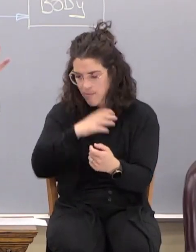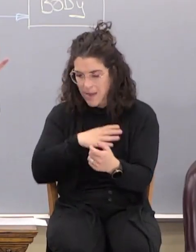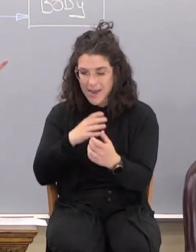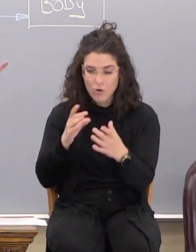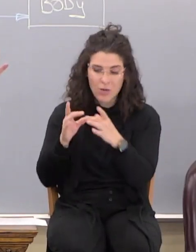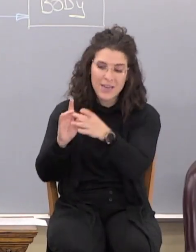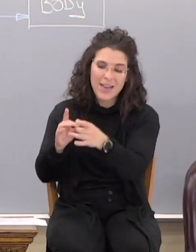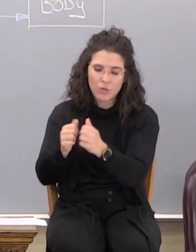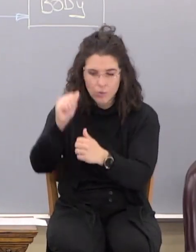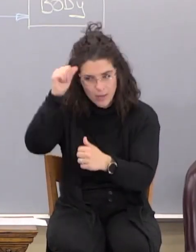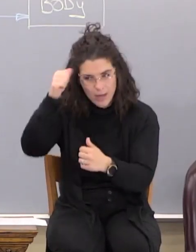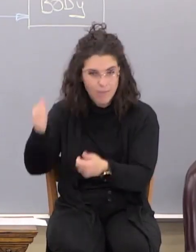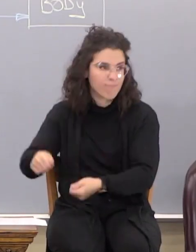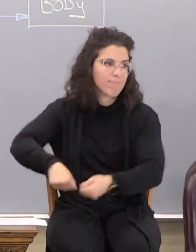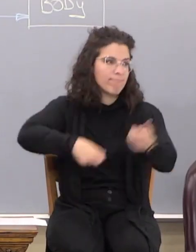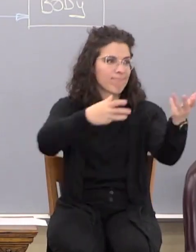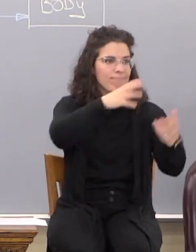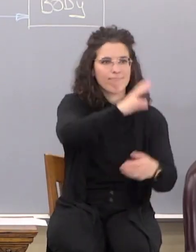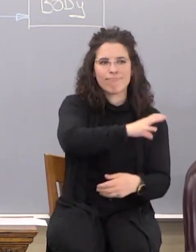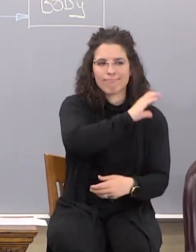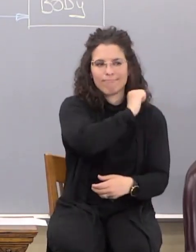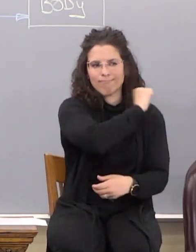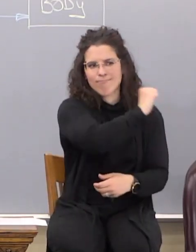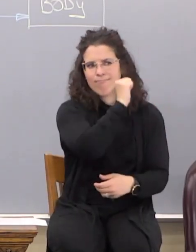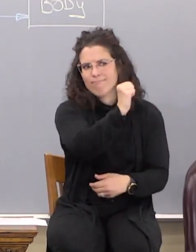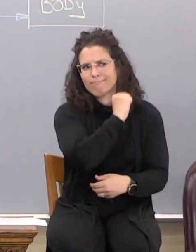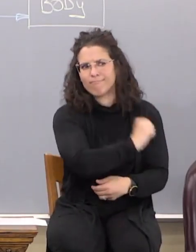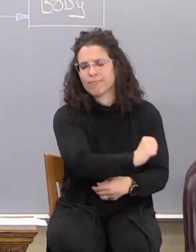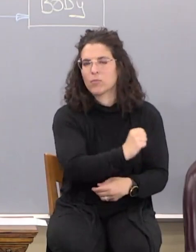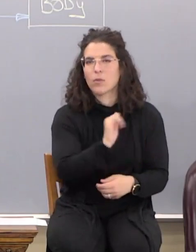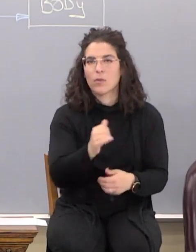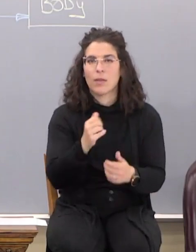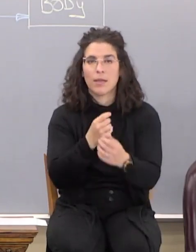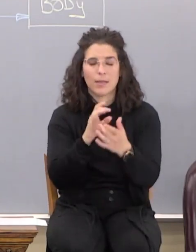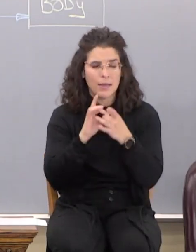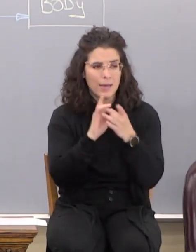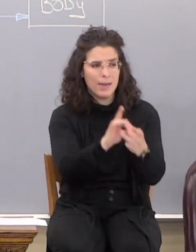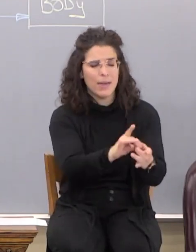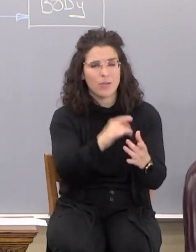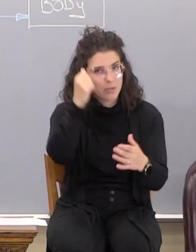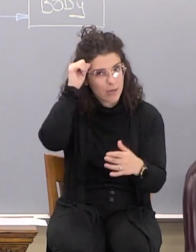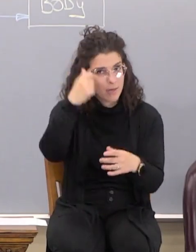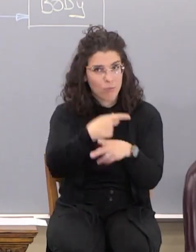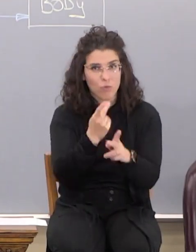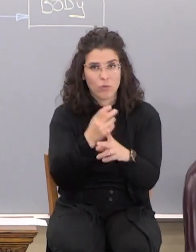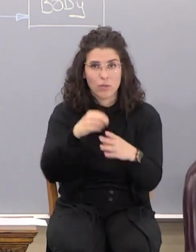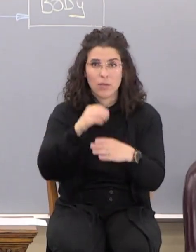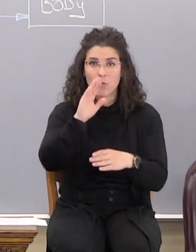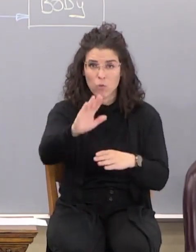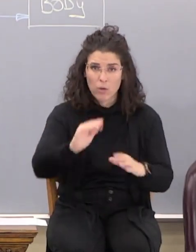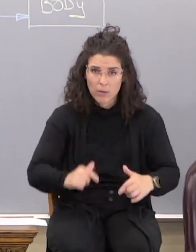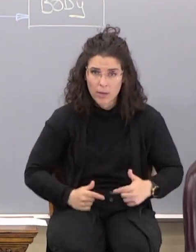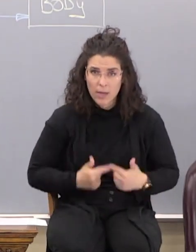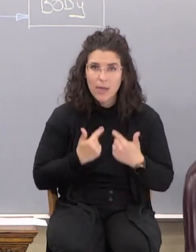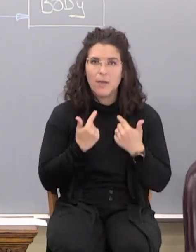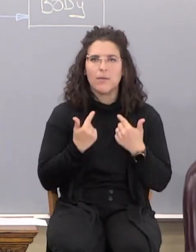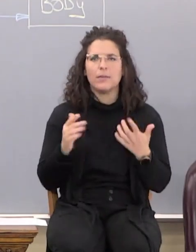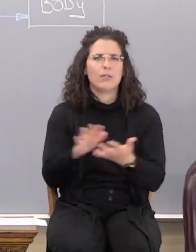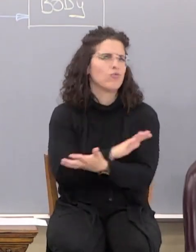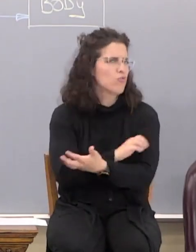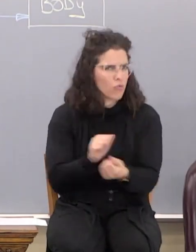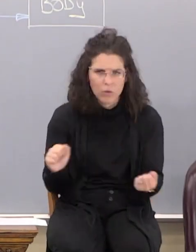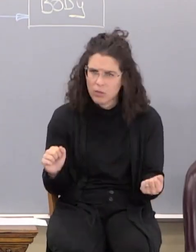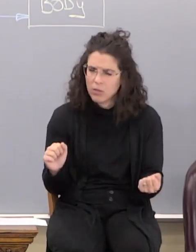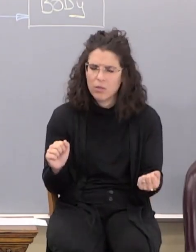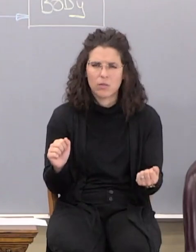with Adam is crucified. That body, all those things that connection to Adam produces in your life is